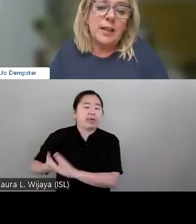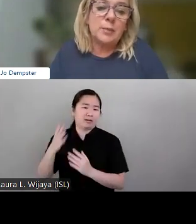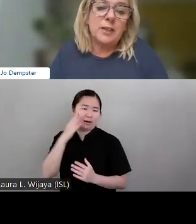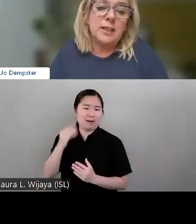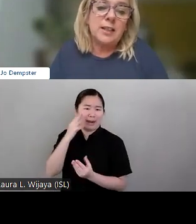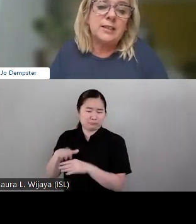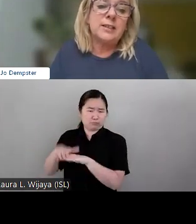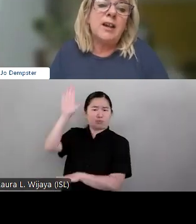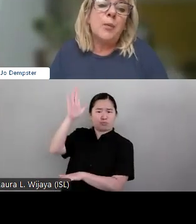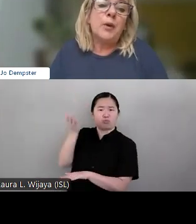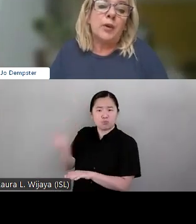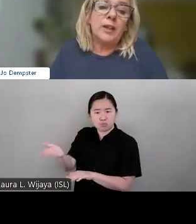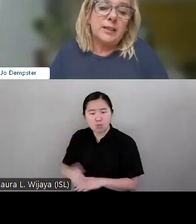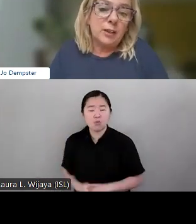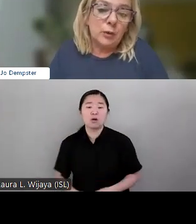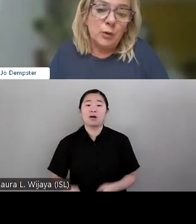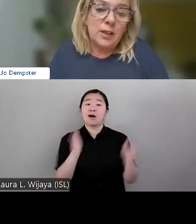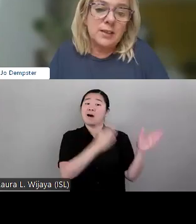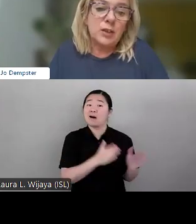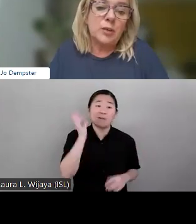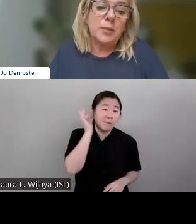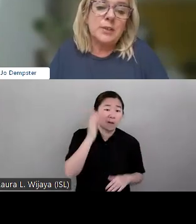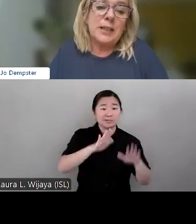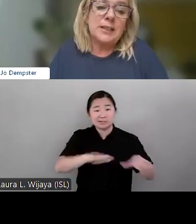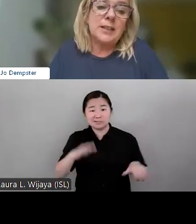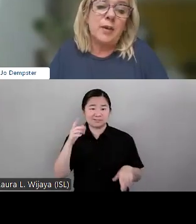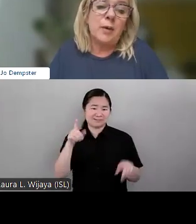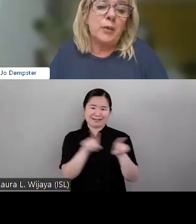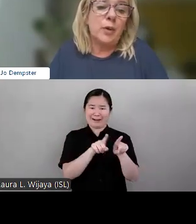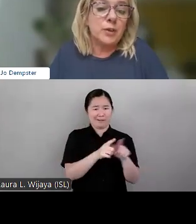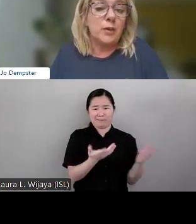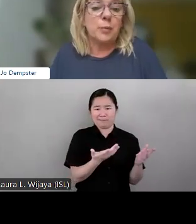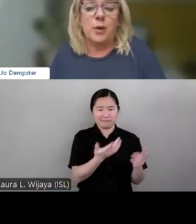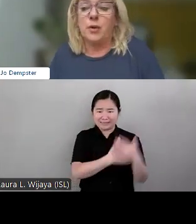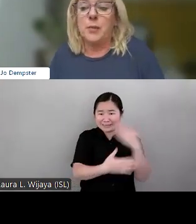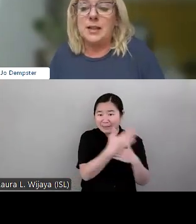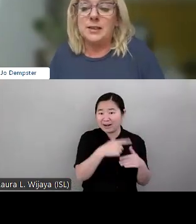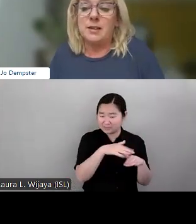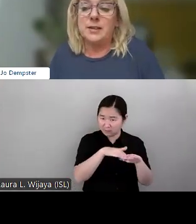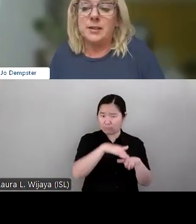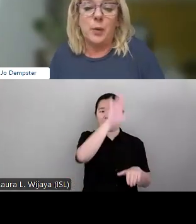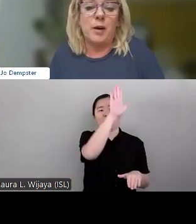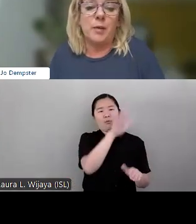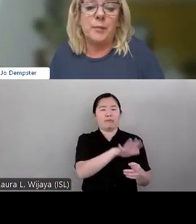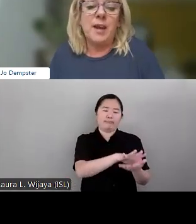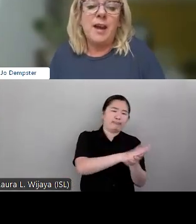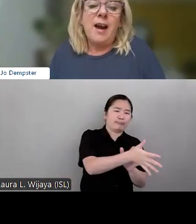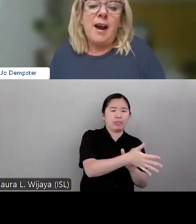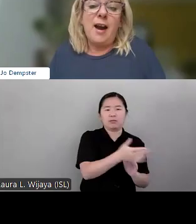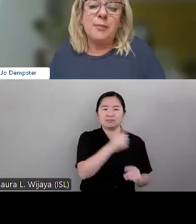implementation expertise, we've got international organization perspective, and we've got donor program insights as